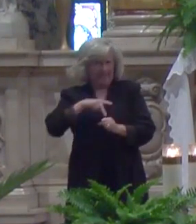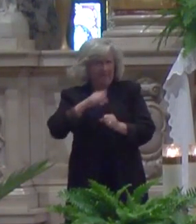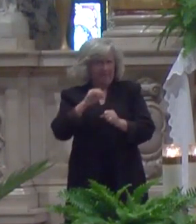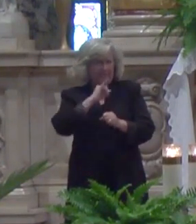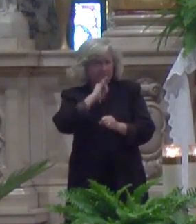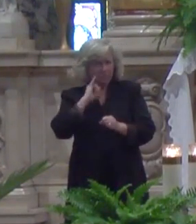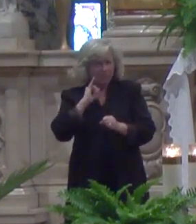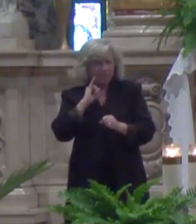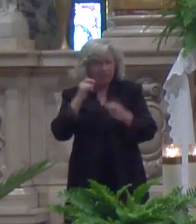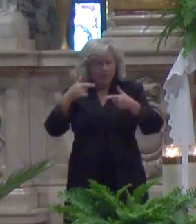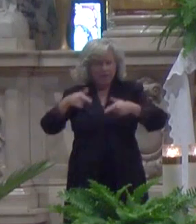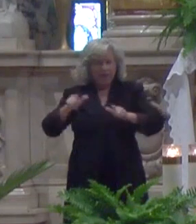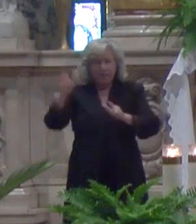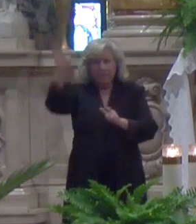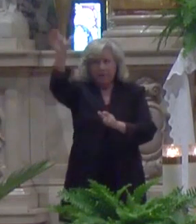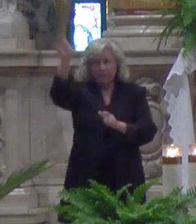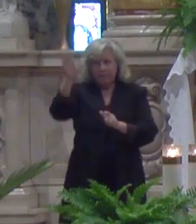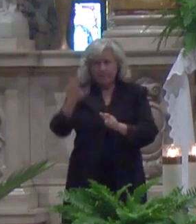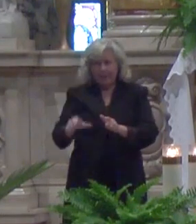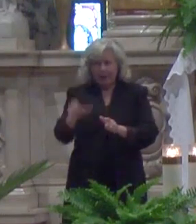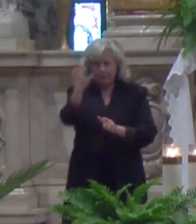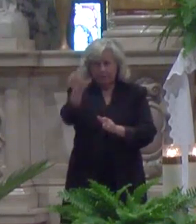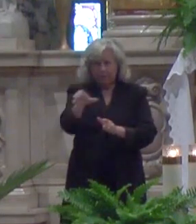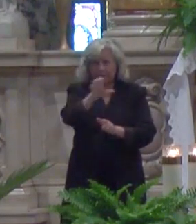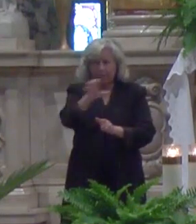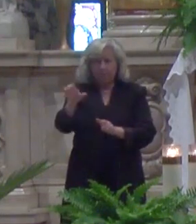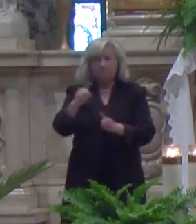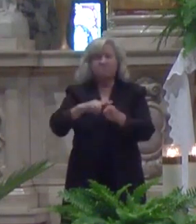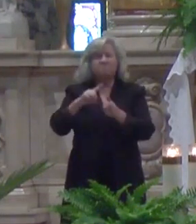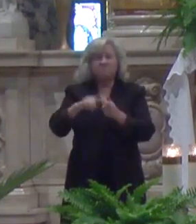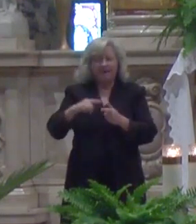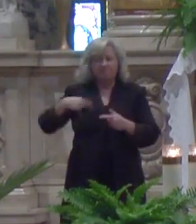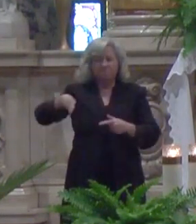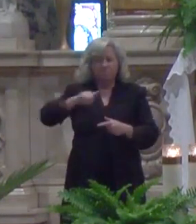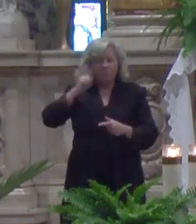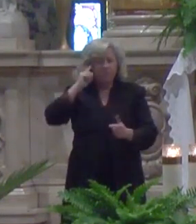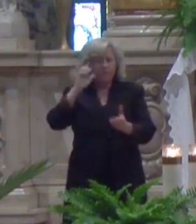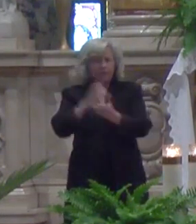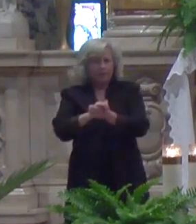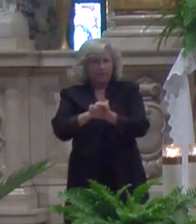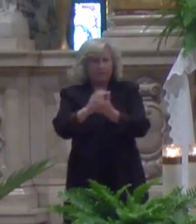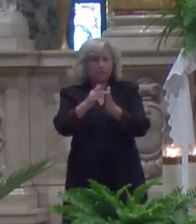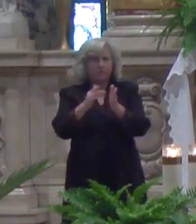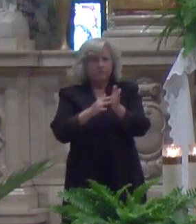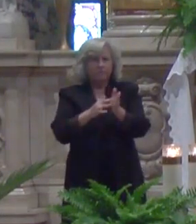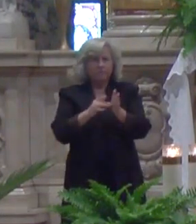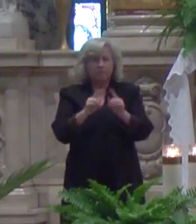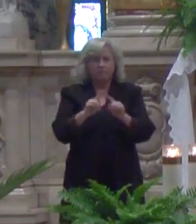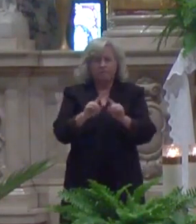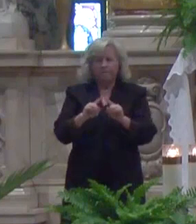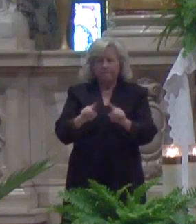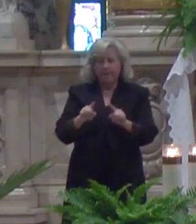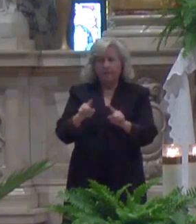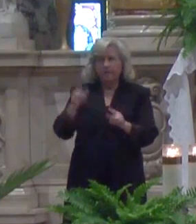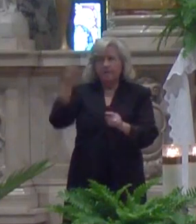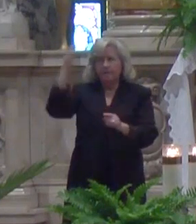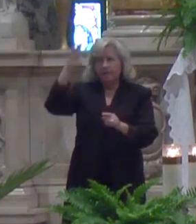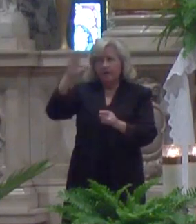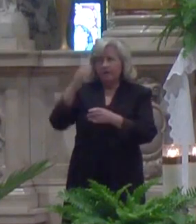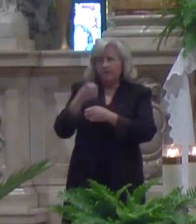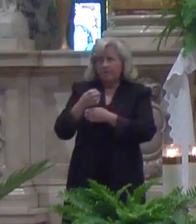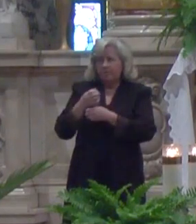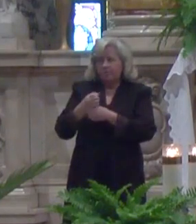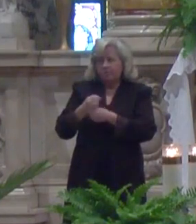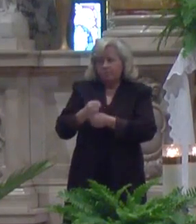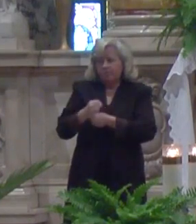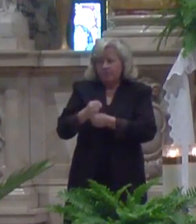Israel. Let him come down from the cross now, and we will believe in him. He trusted in God. Let him deliver him now if he wants